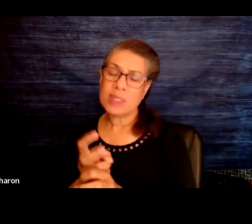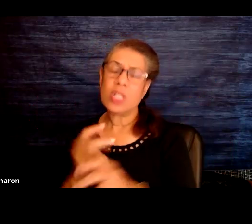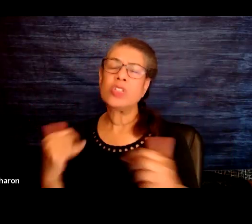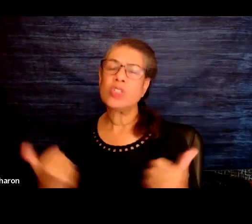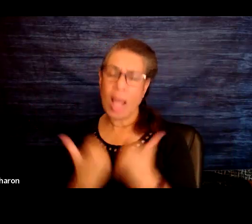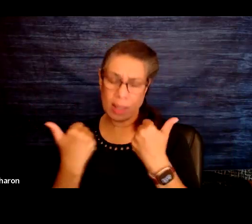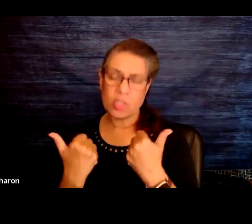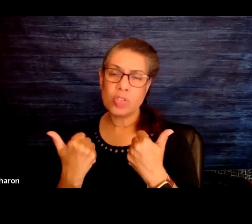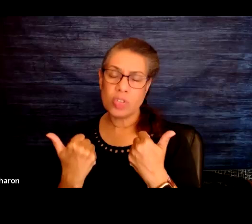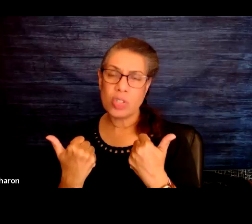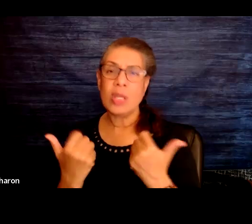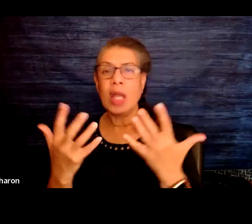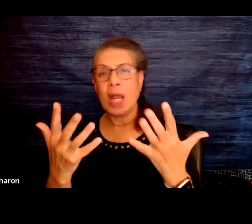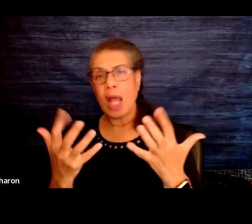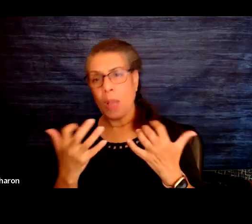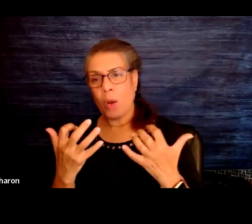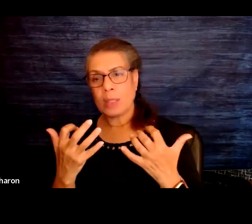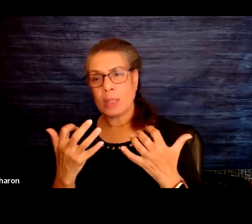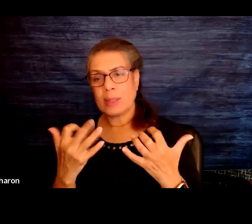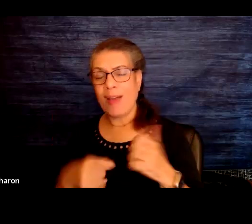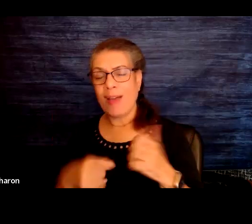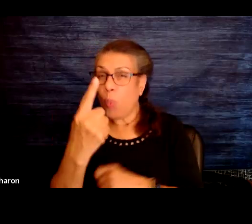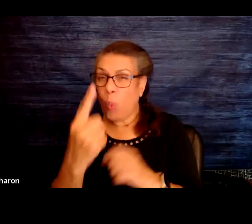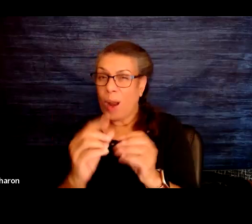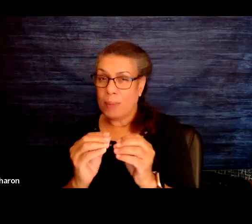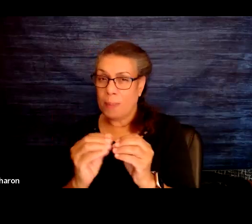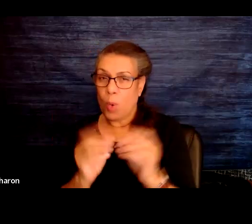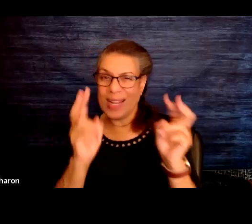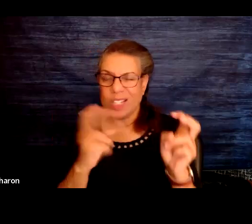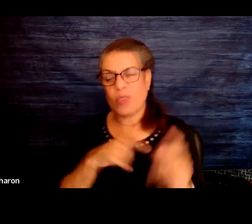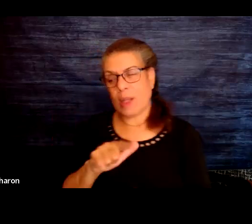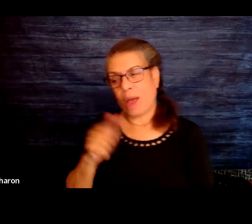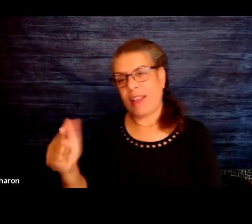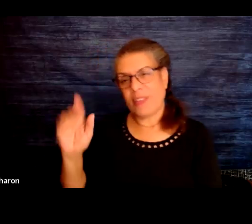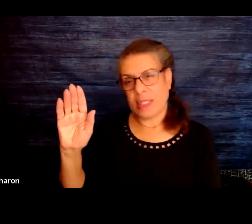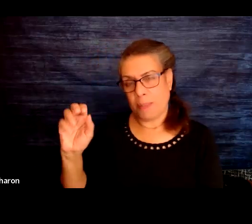I do want to raise the last issue and then give it over to Ben, that